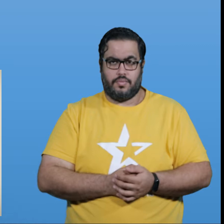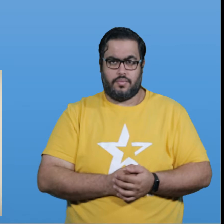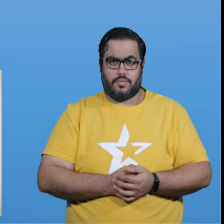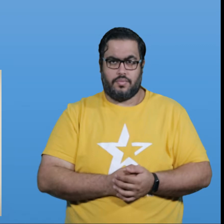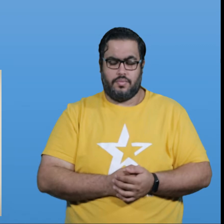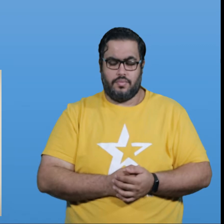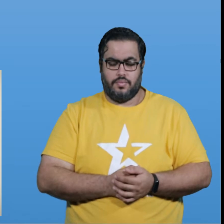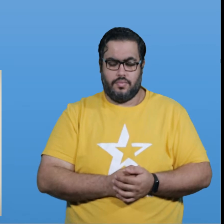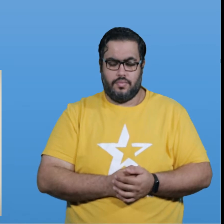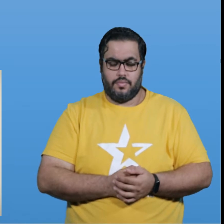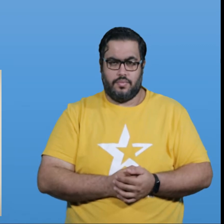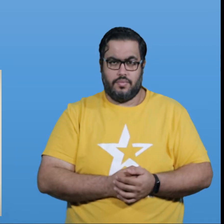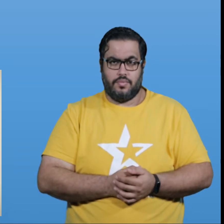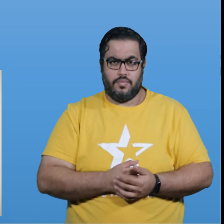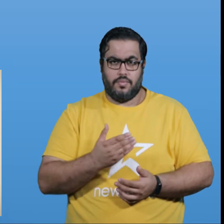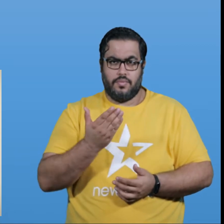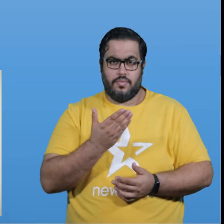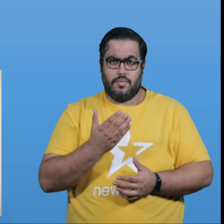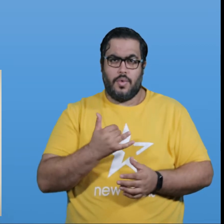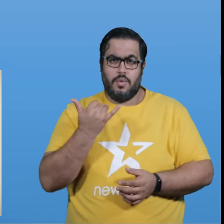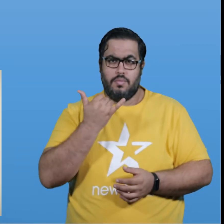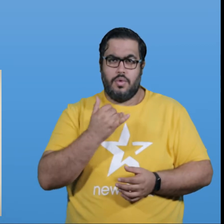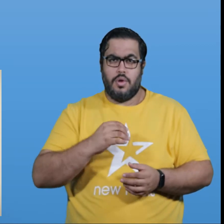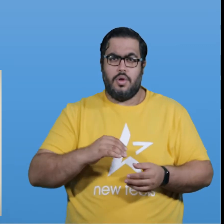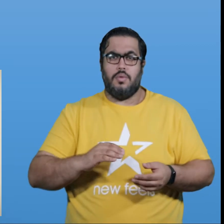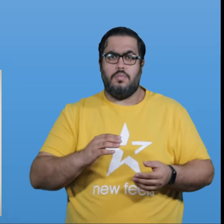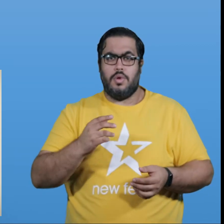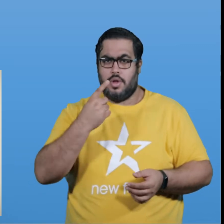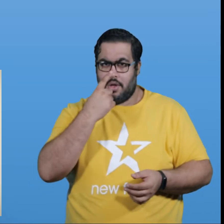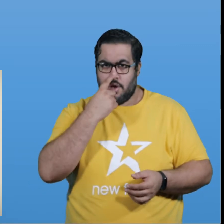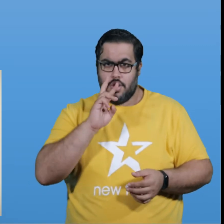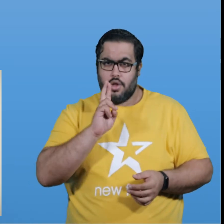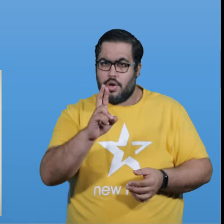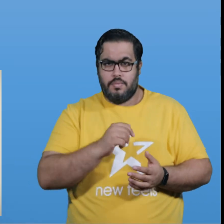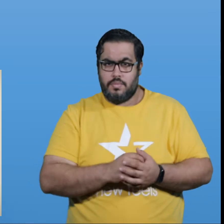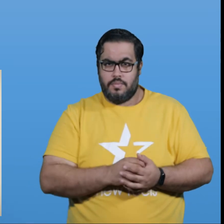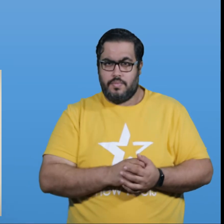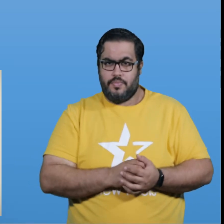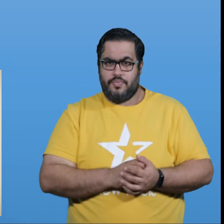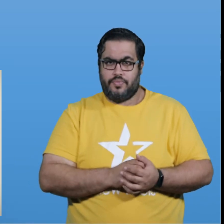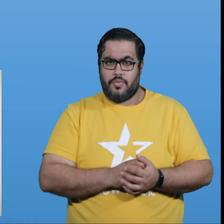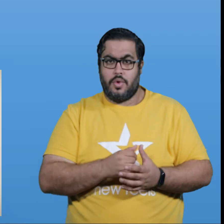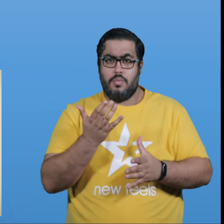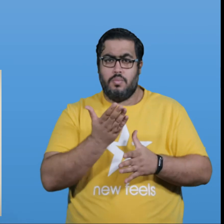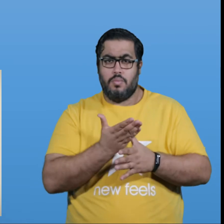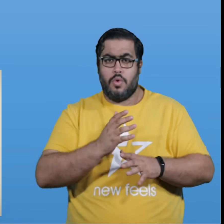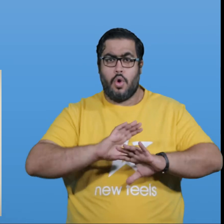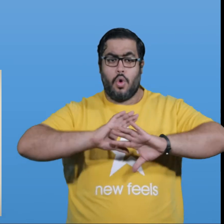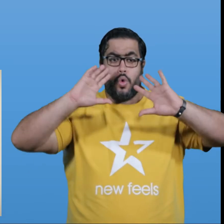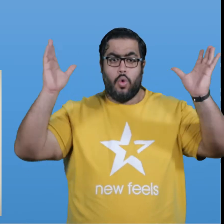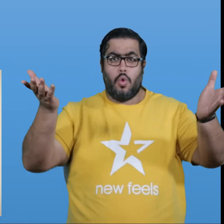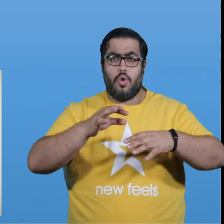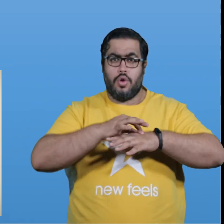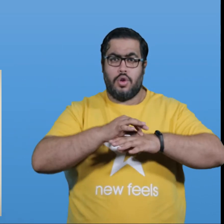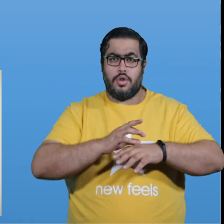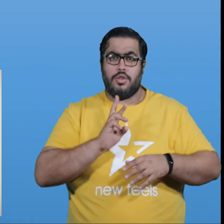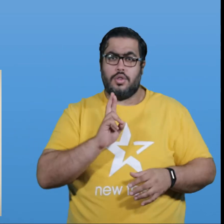and mutual understanding is through international, intellectual, and interfaith dialogue. Here we have the new